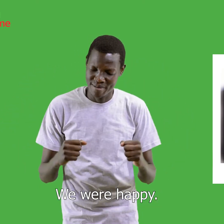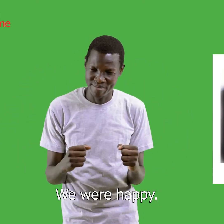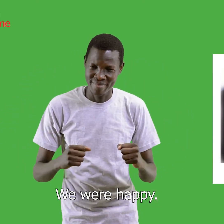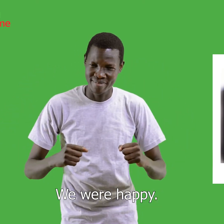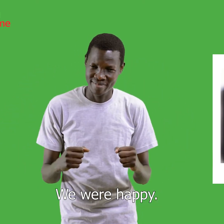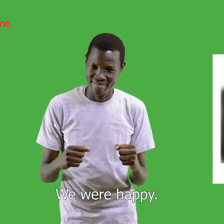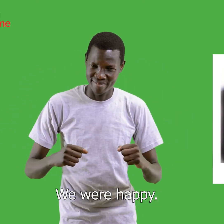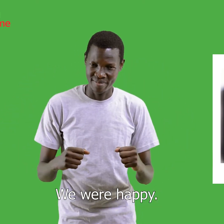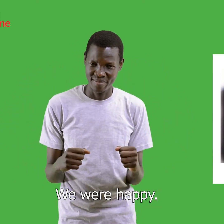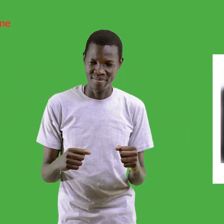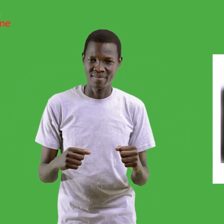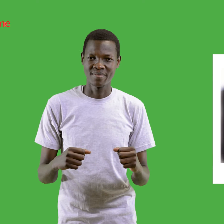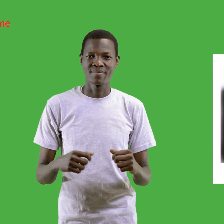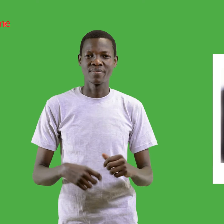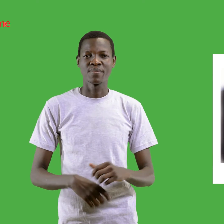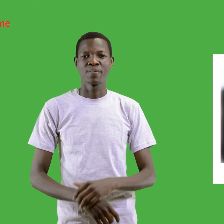We were happy.